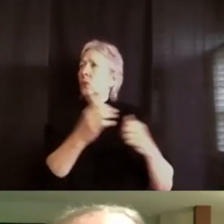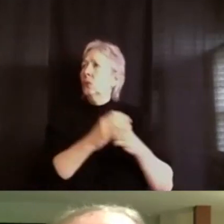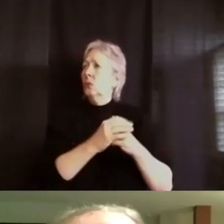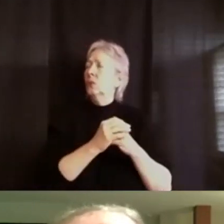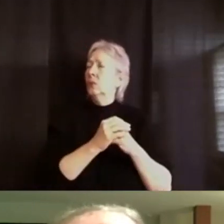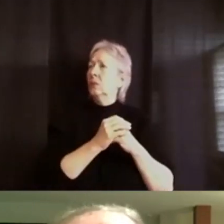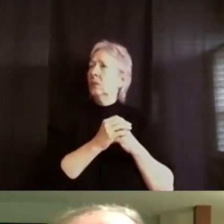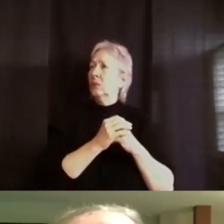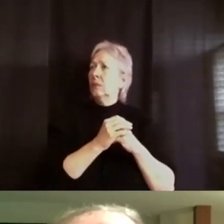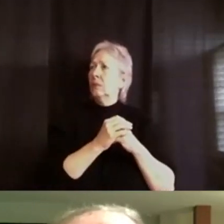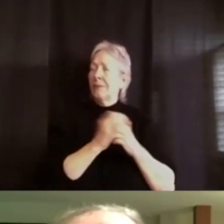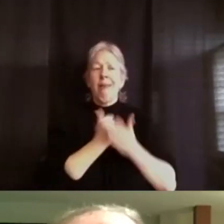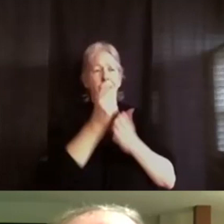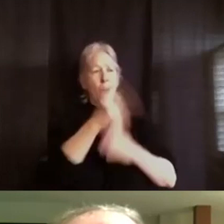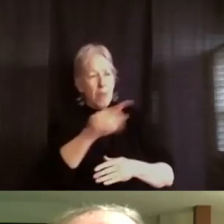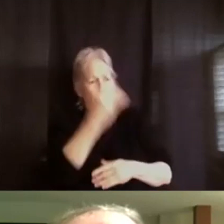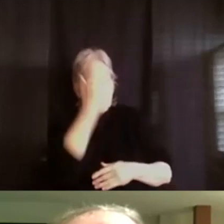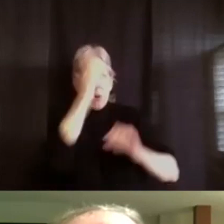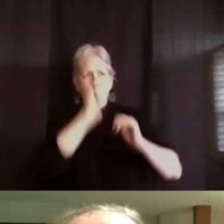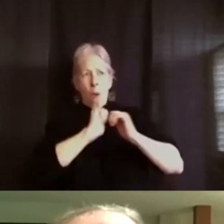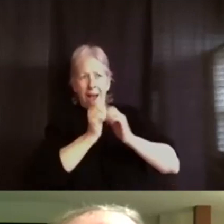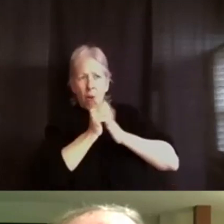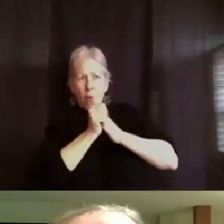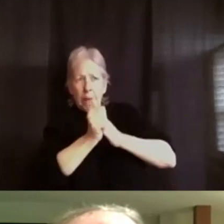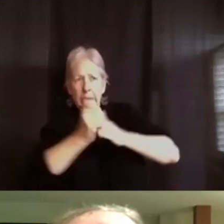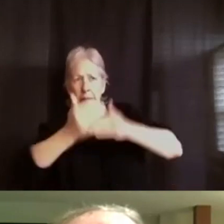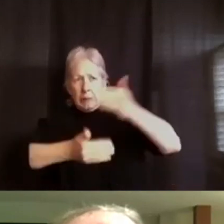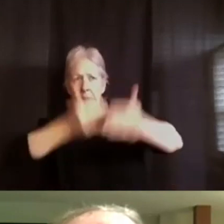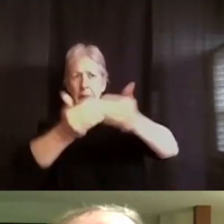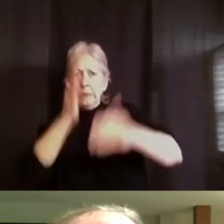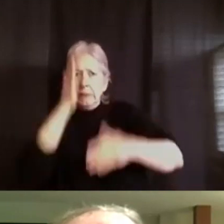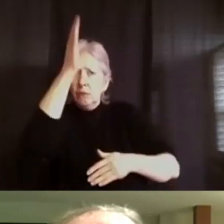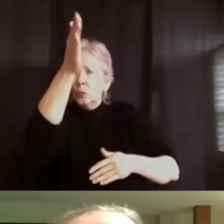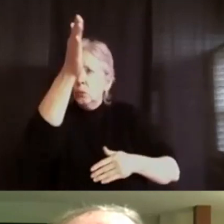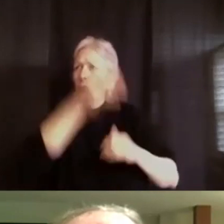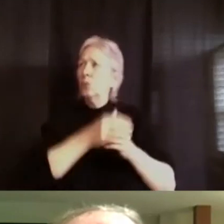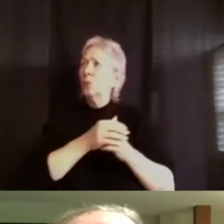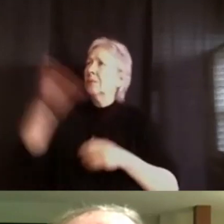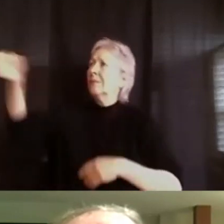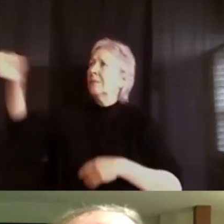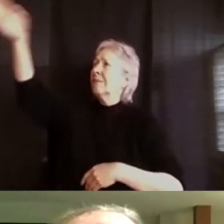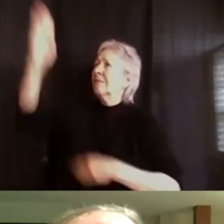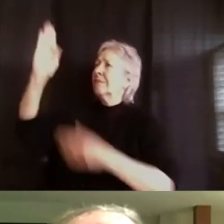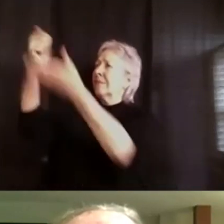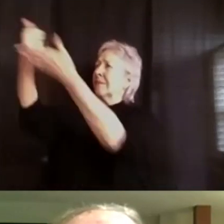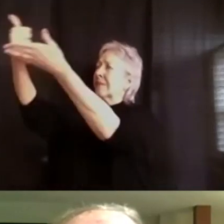in proceeding into an unknown future. God, in your mercy,